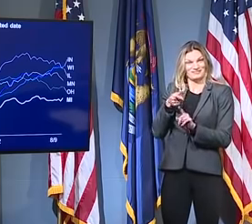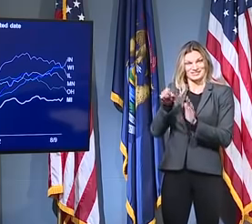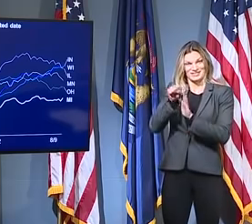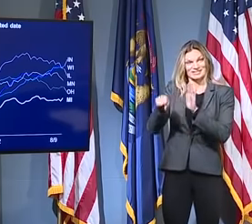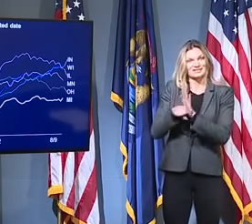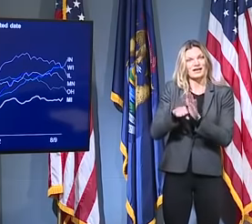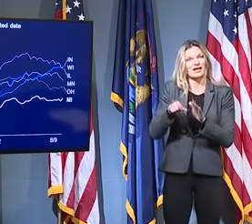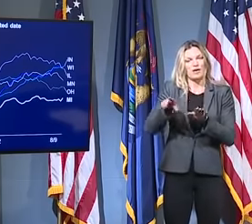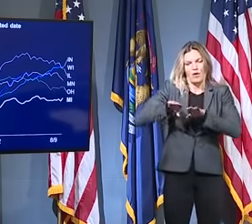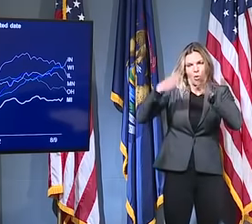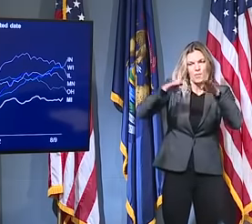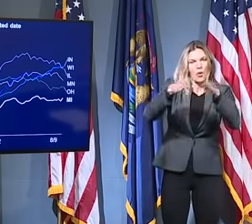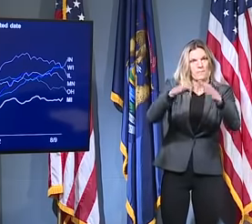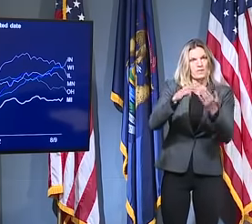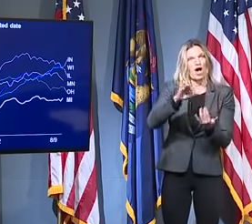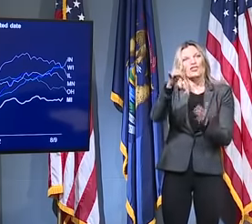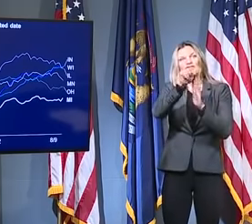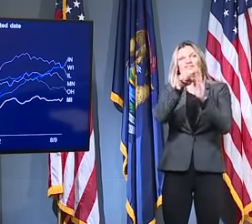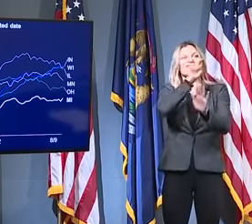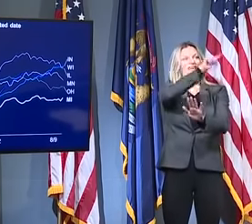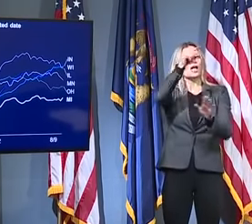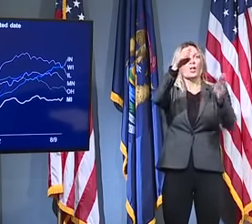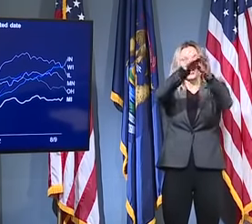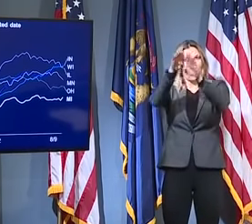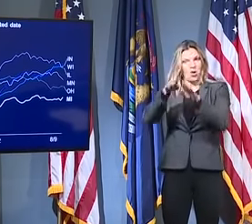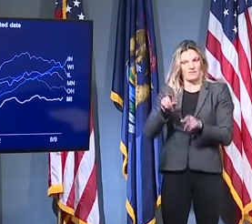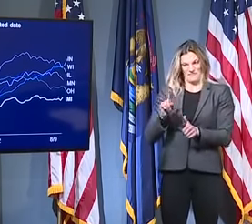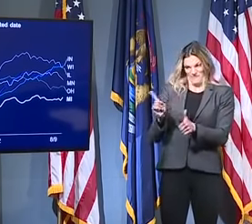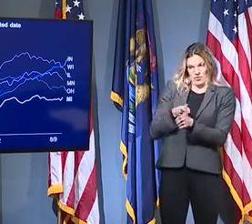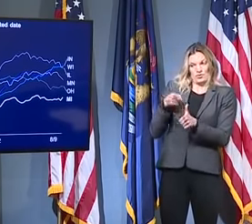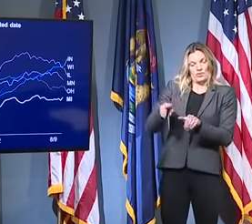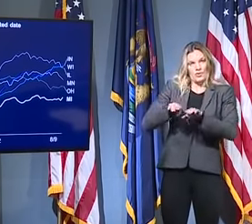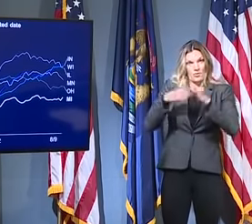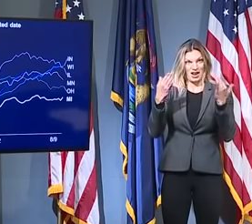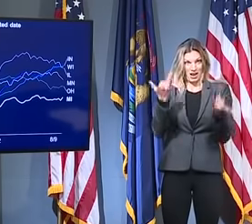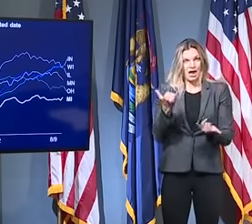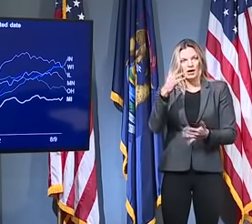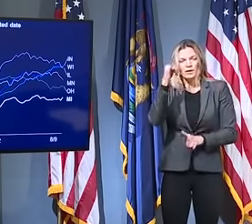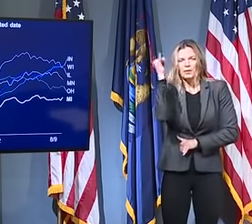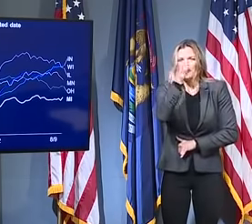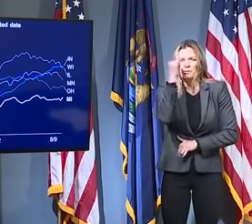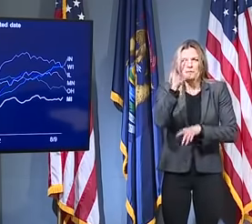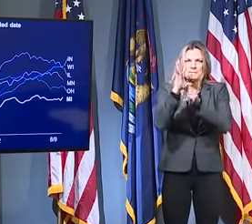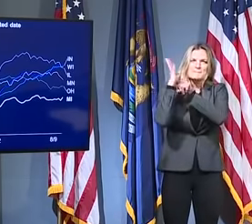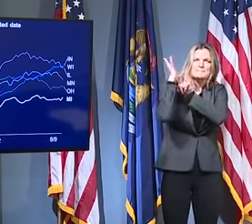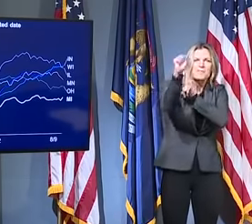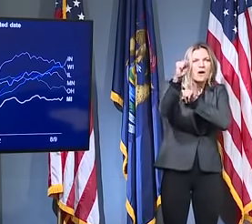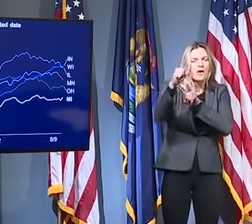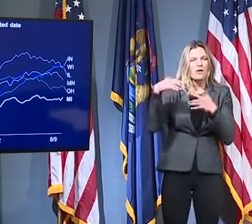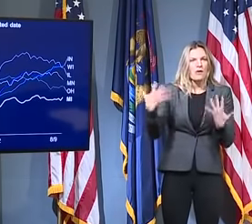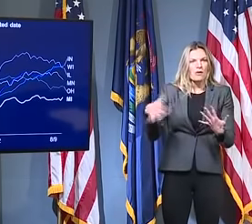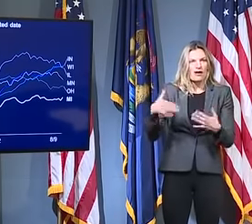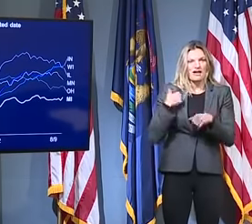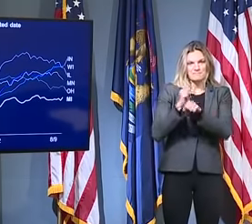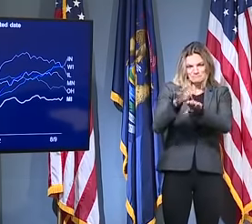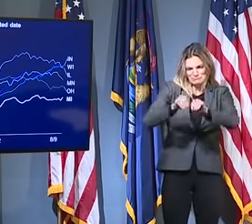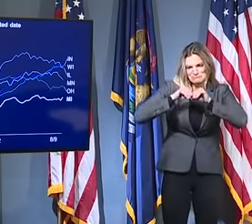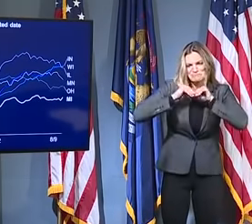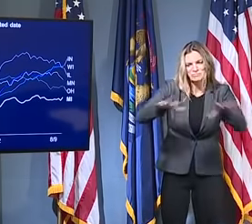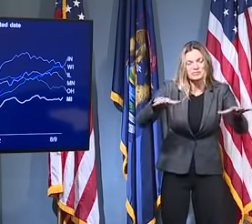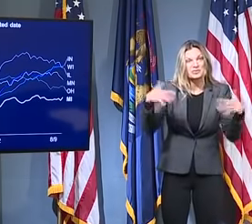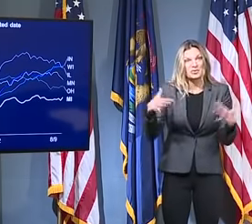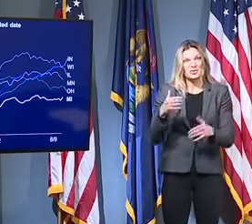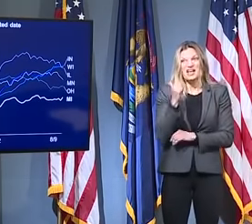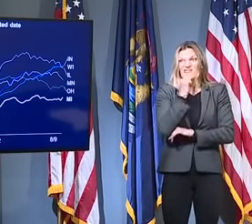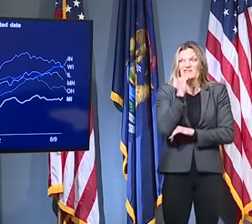reopen its economy and is now averaging 5 times the number of new cases of coronavirus in a